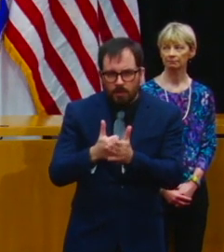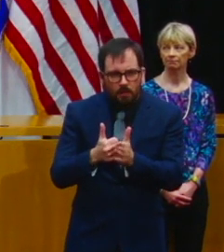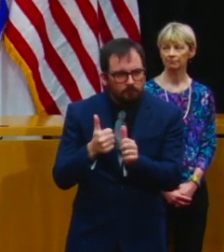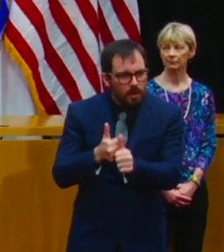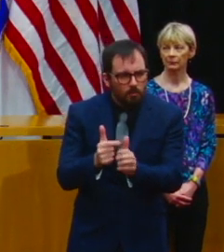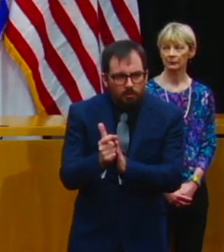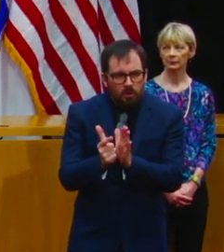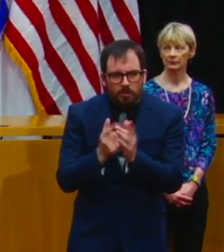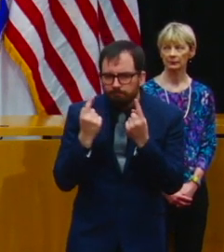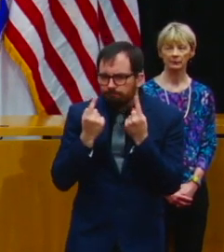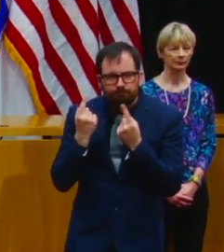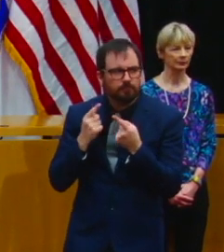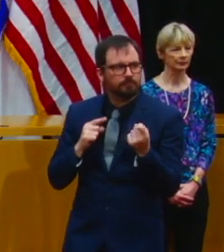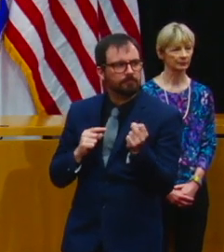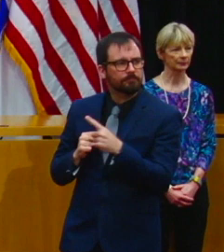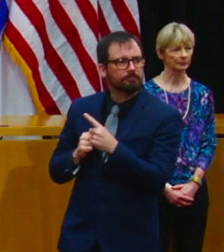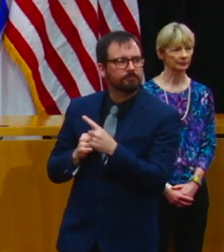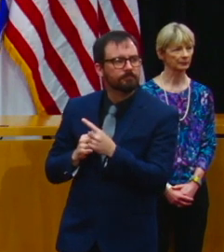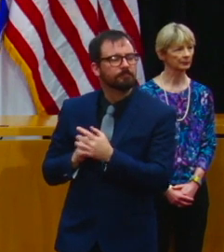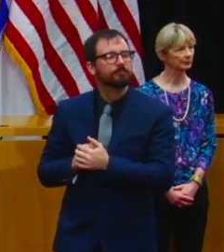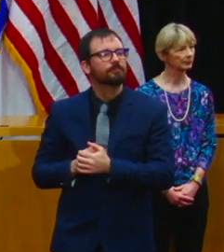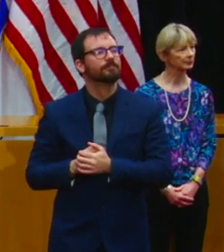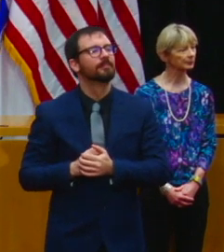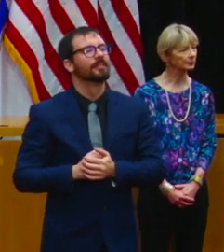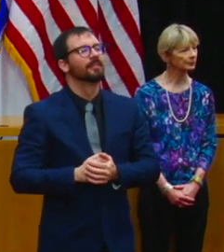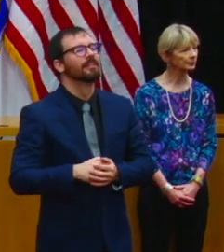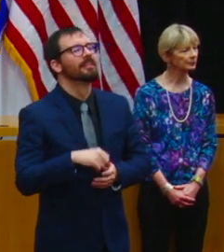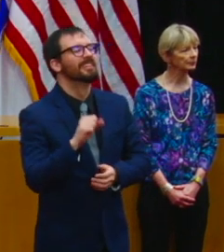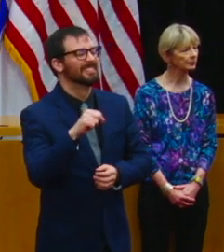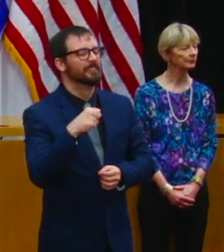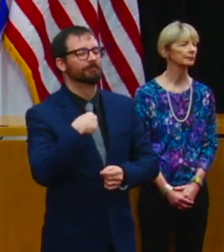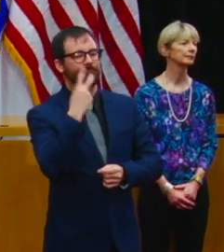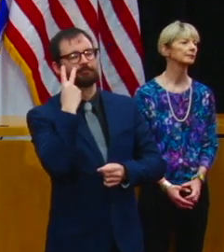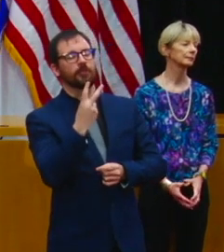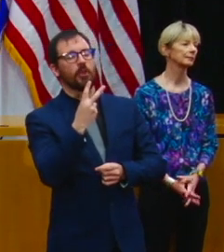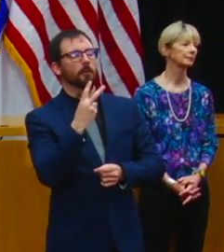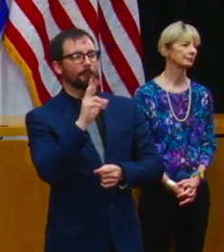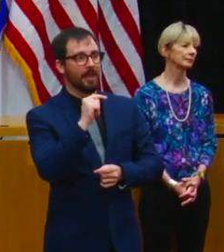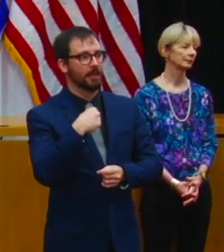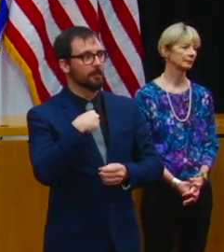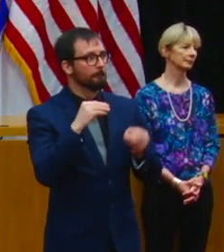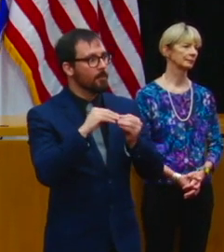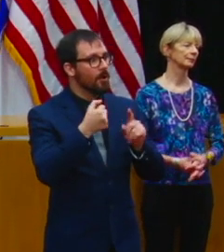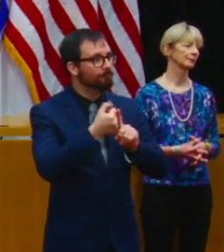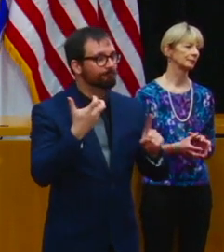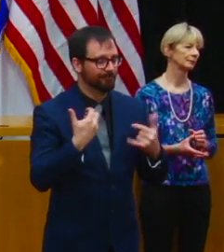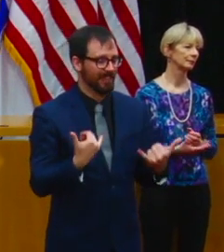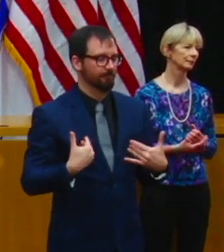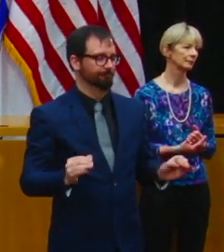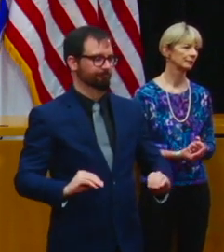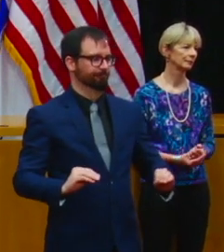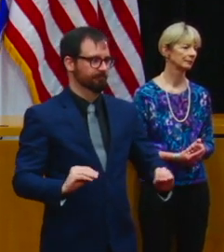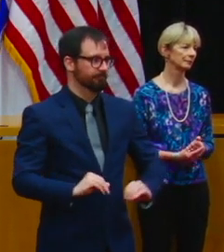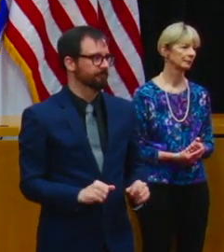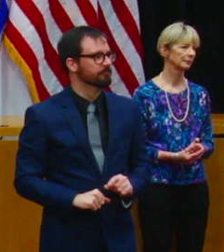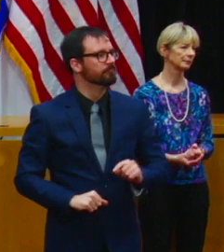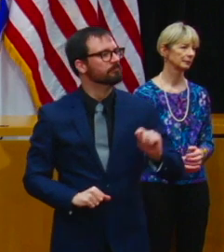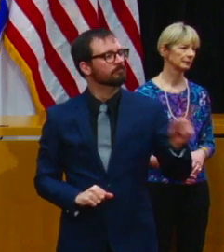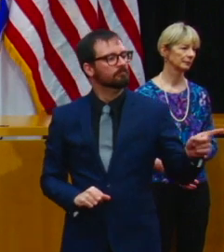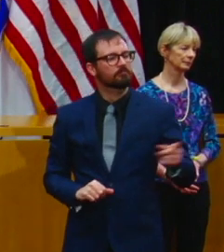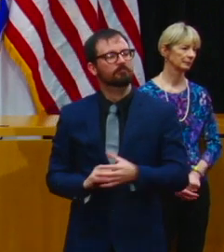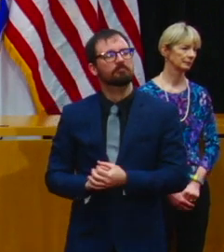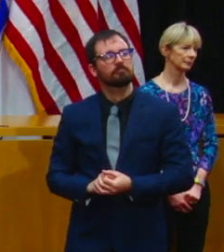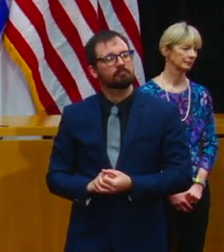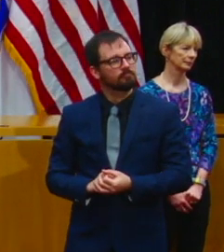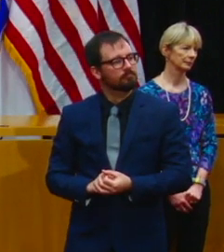yet, but as soon as we do, we'll obviously share it with you. Governor Baker, the governor of Rhode Island is going a step further. People coming into New York on